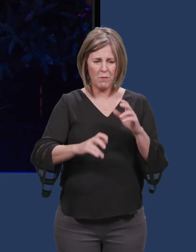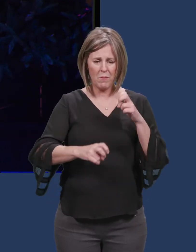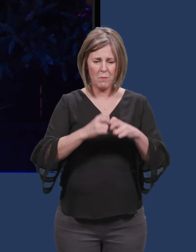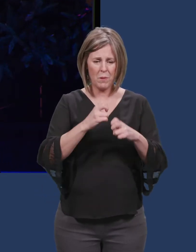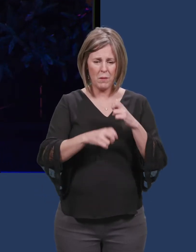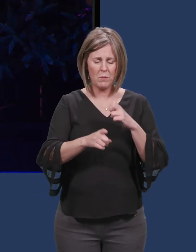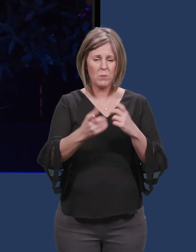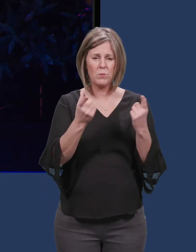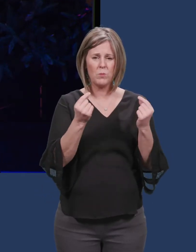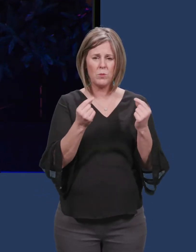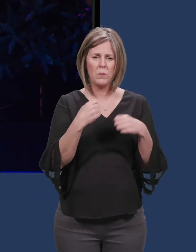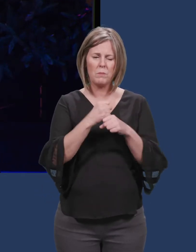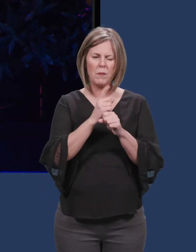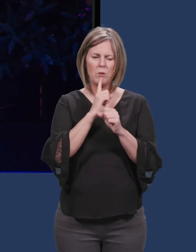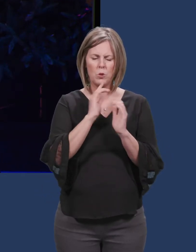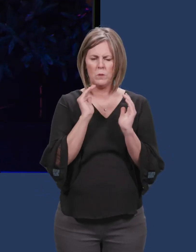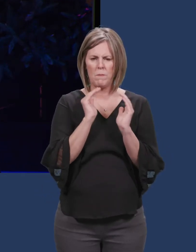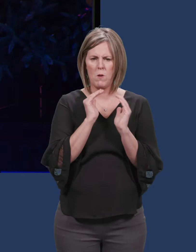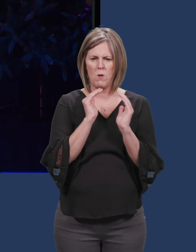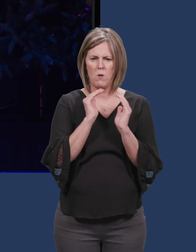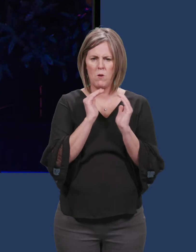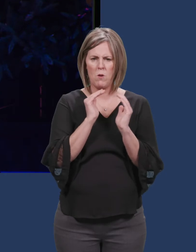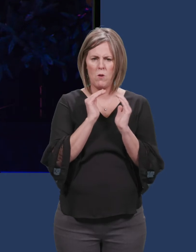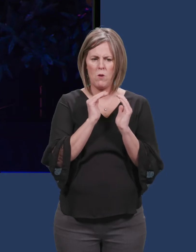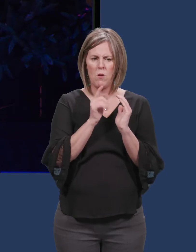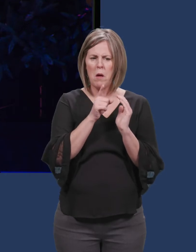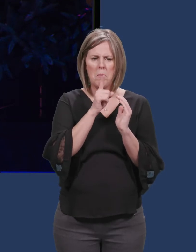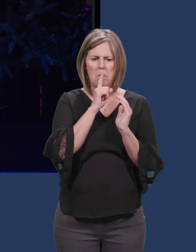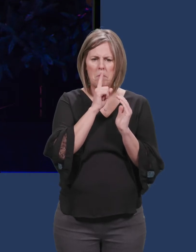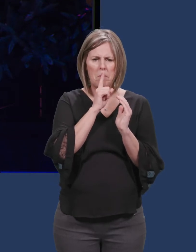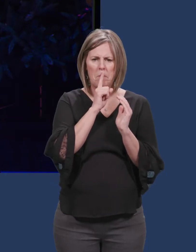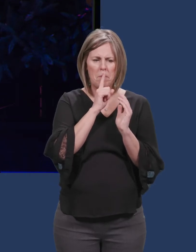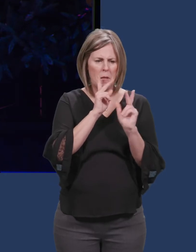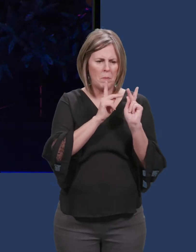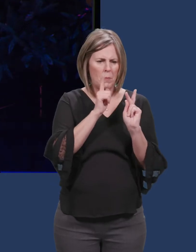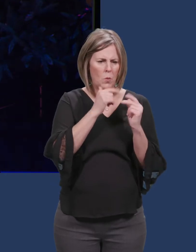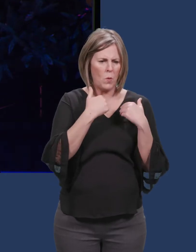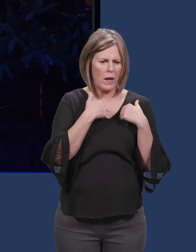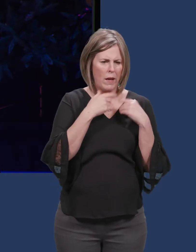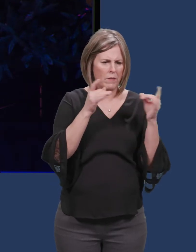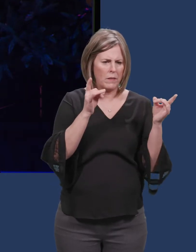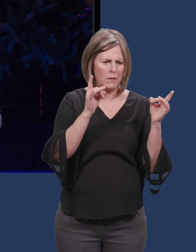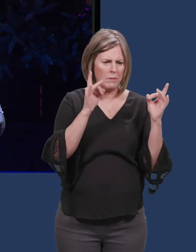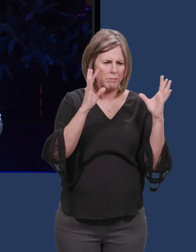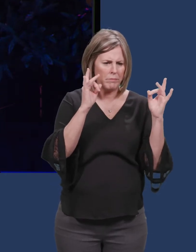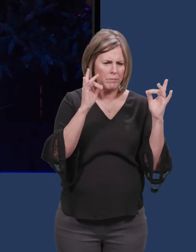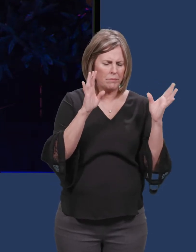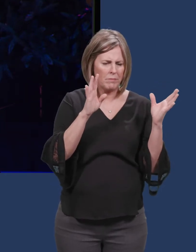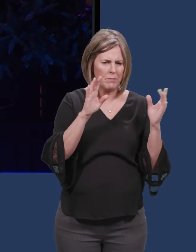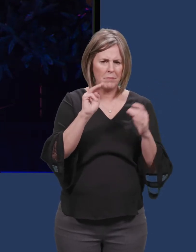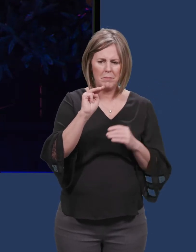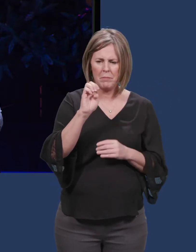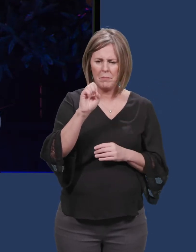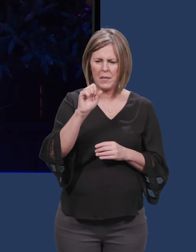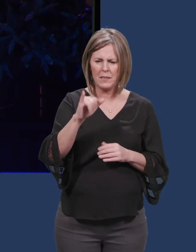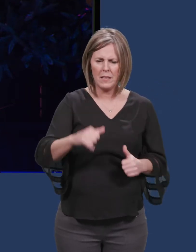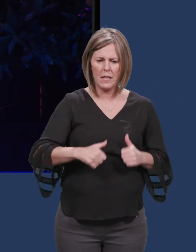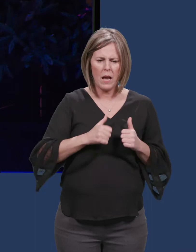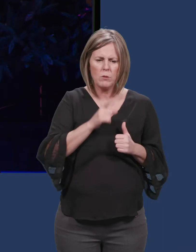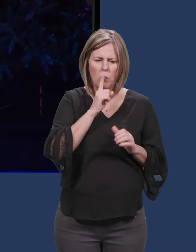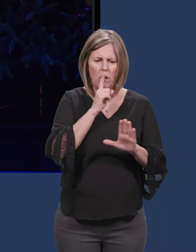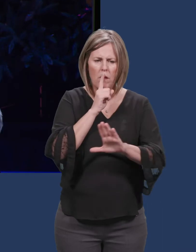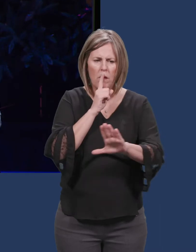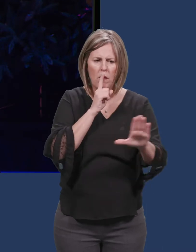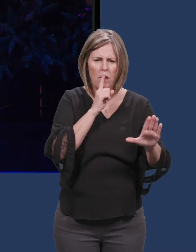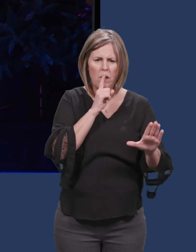keep it small. What you do is you don't reach anybody that's got messy lives. But as long as we are reaching people